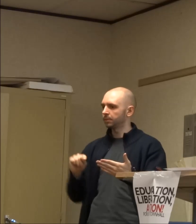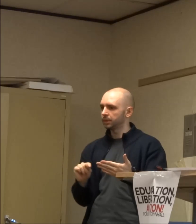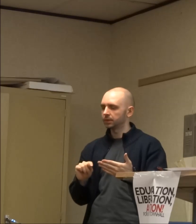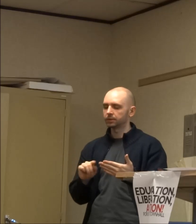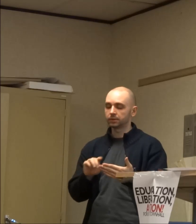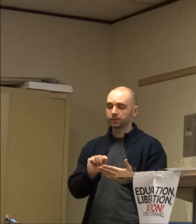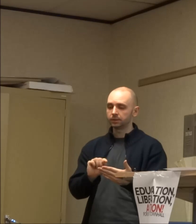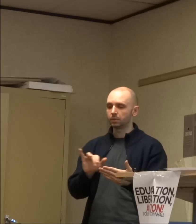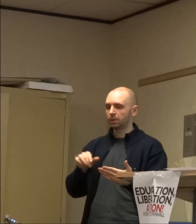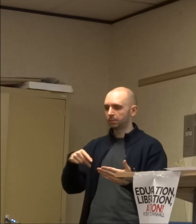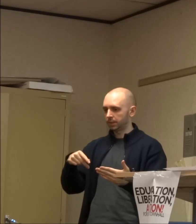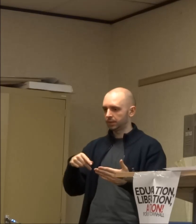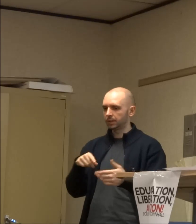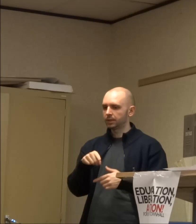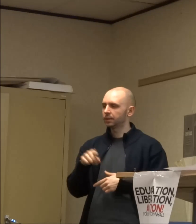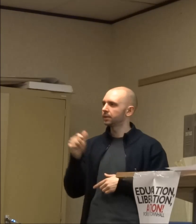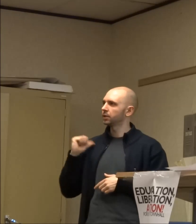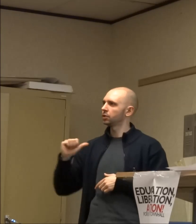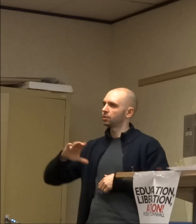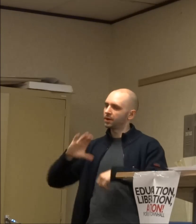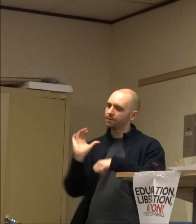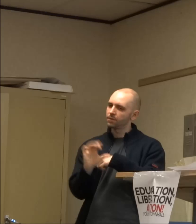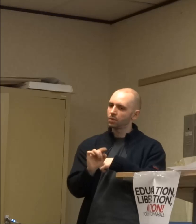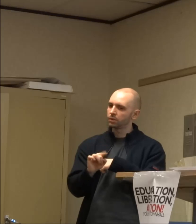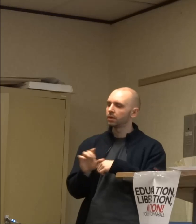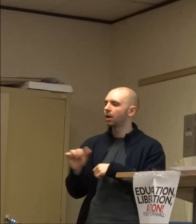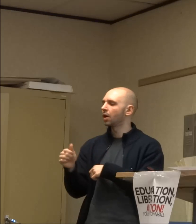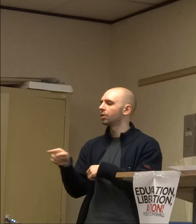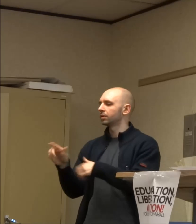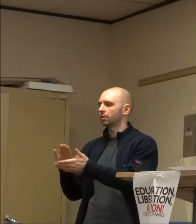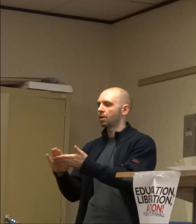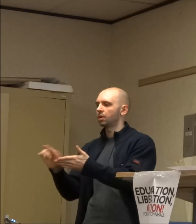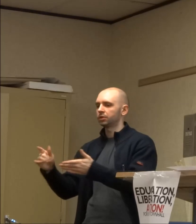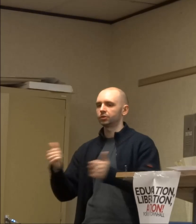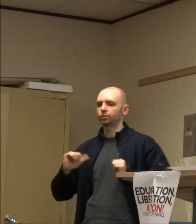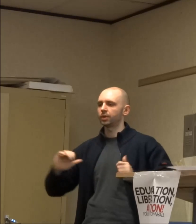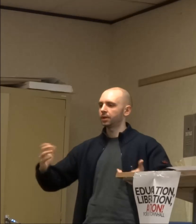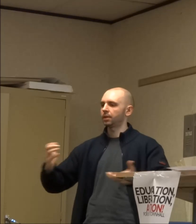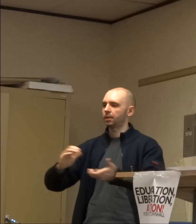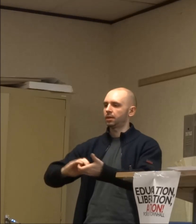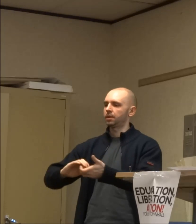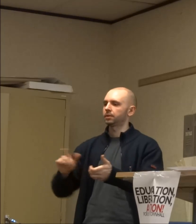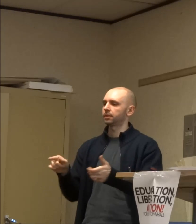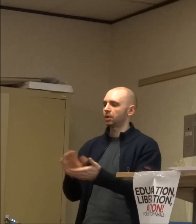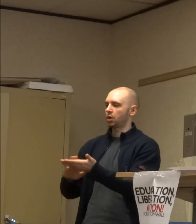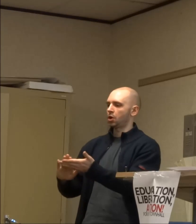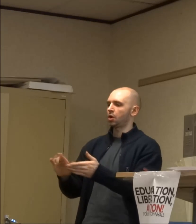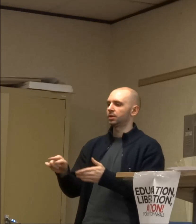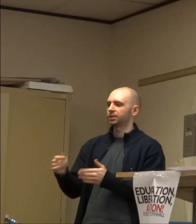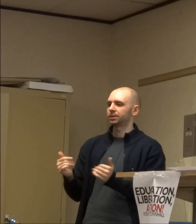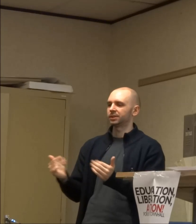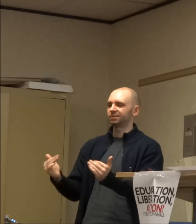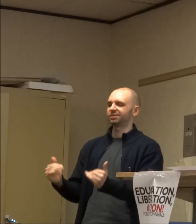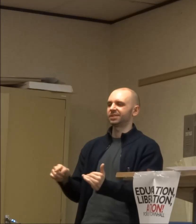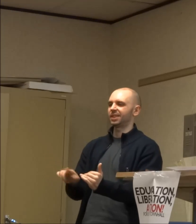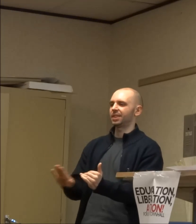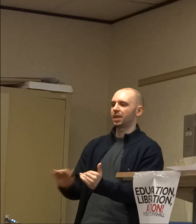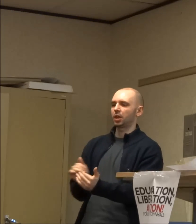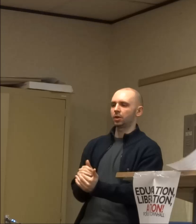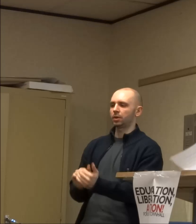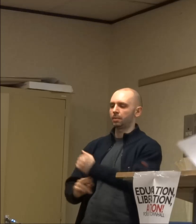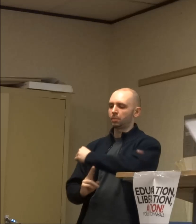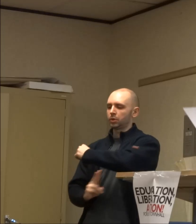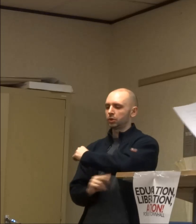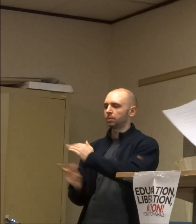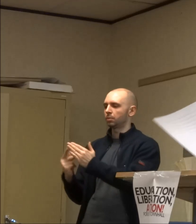us into amalgamating with Woodsworth College and eventually stream us into the college's far less successful academic bridging